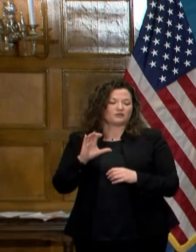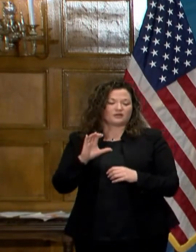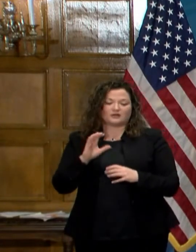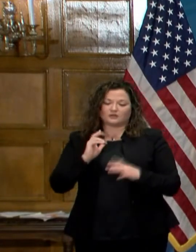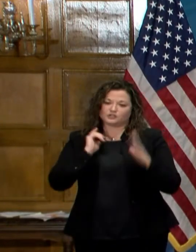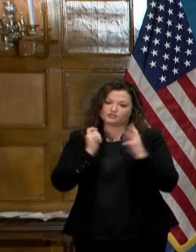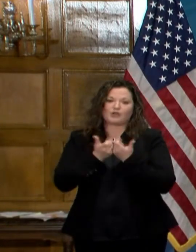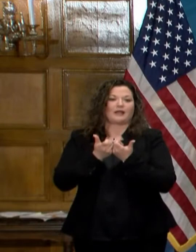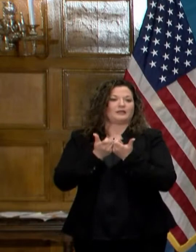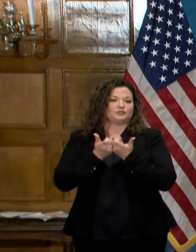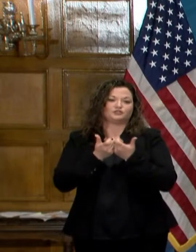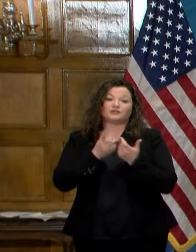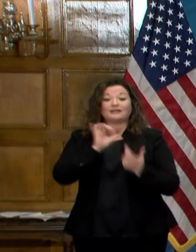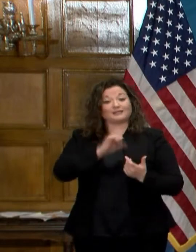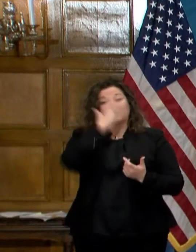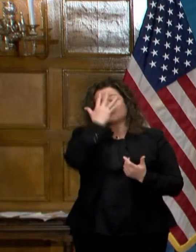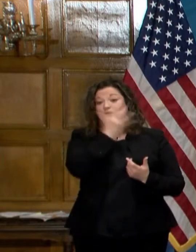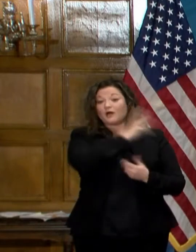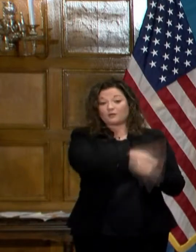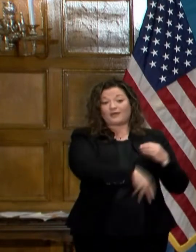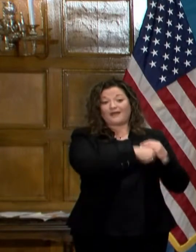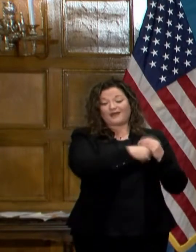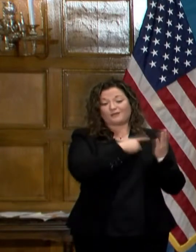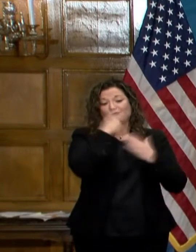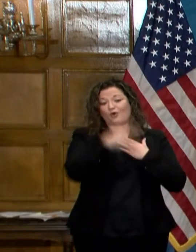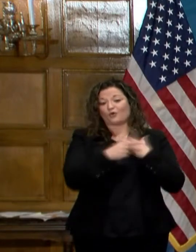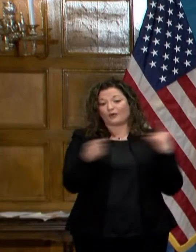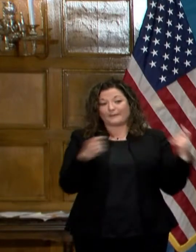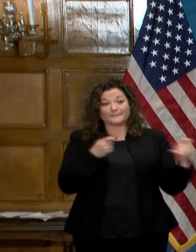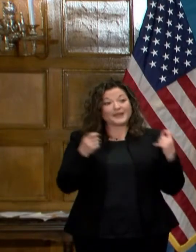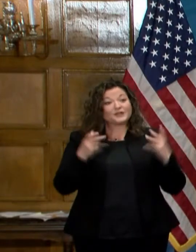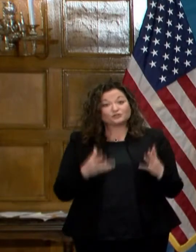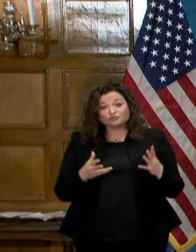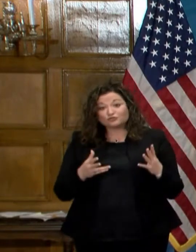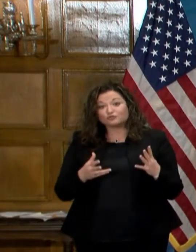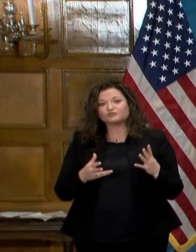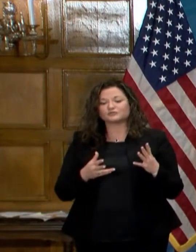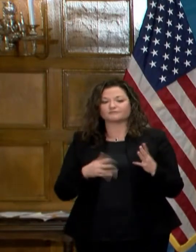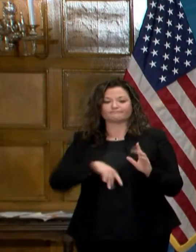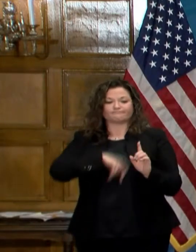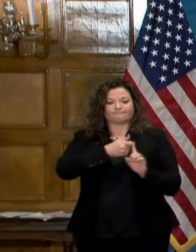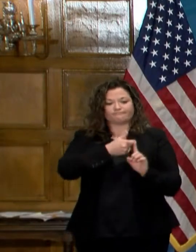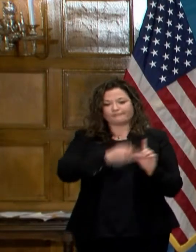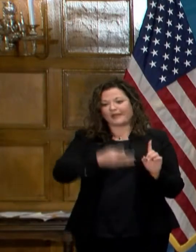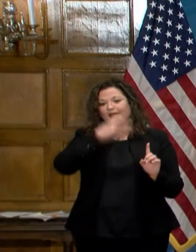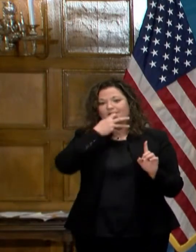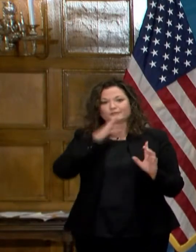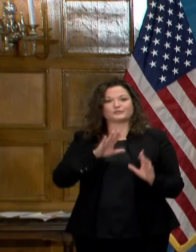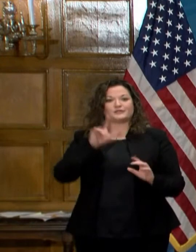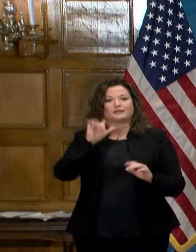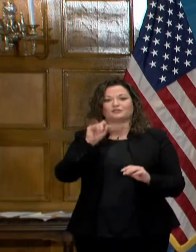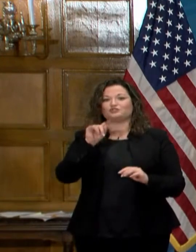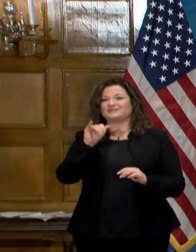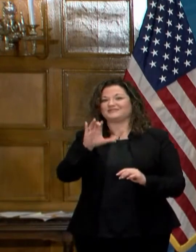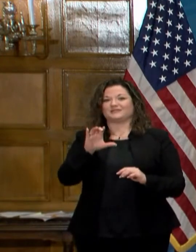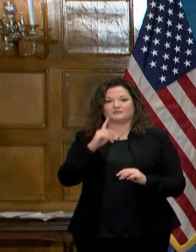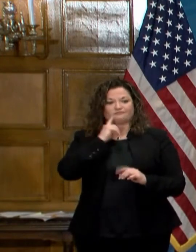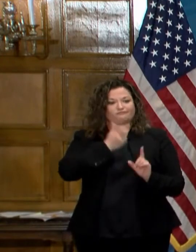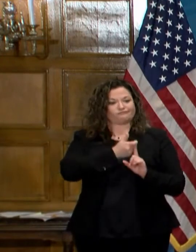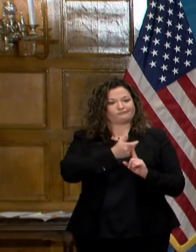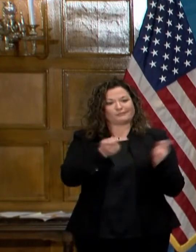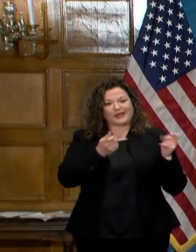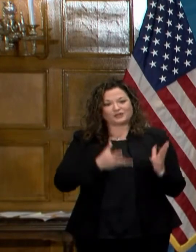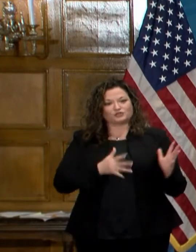brought on the program managers, the experts in logistics to help us to manage this and to